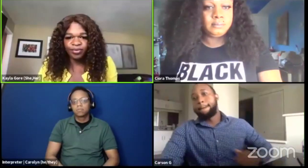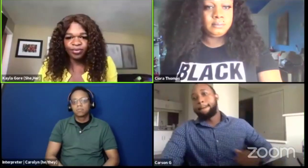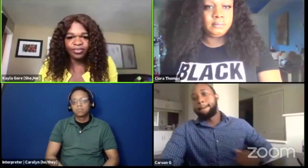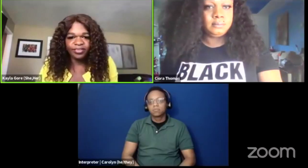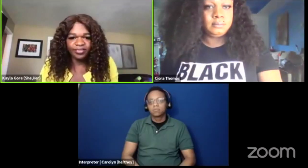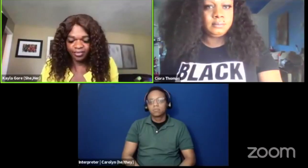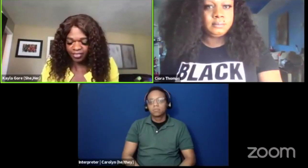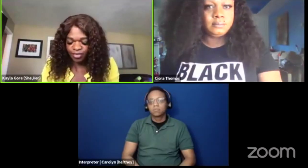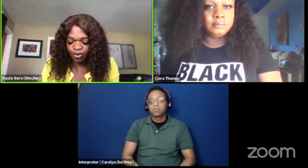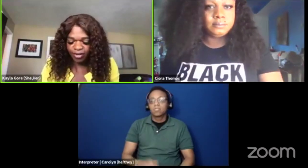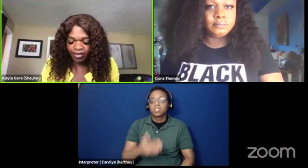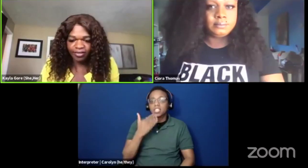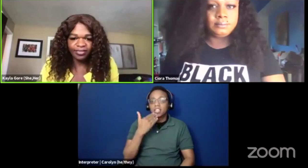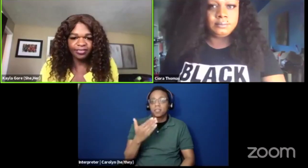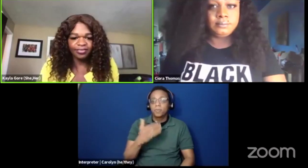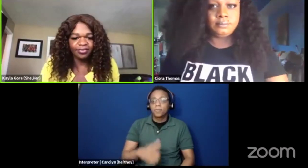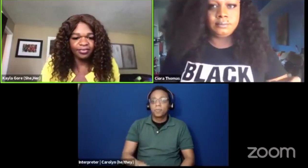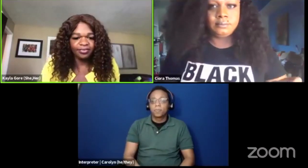Thank you,